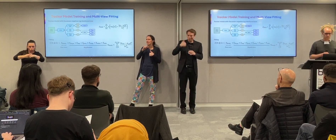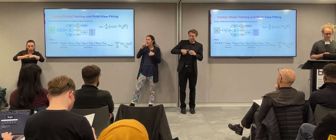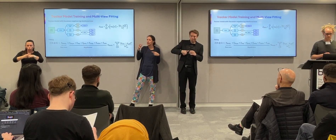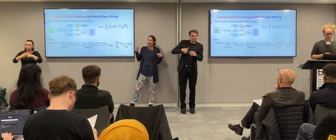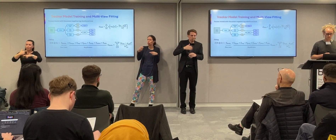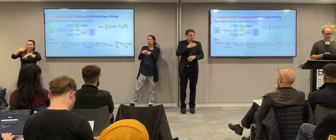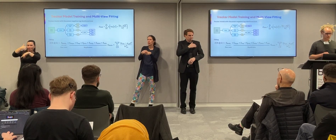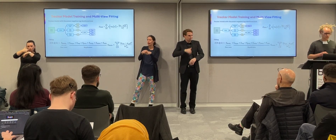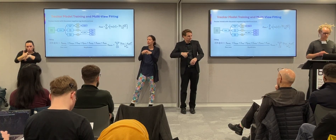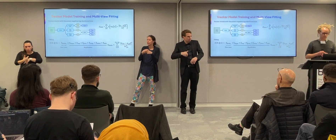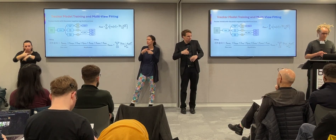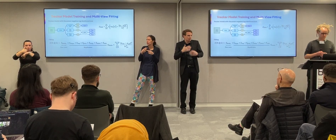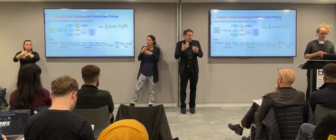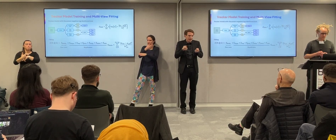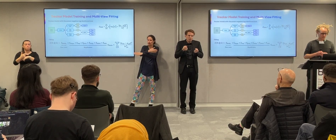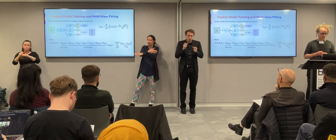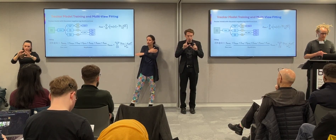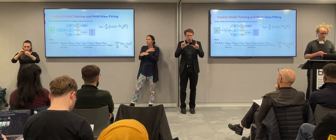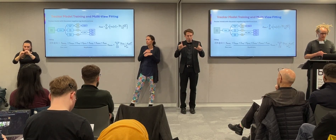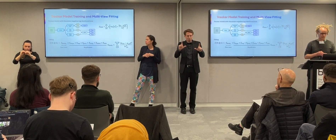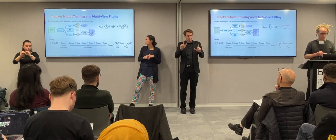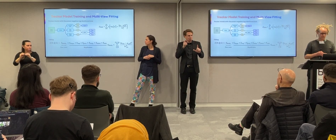camera perspective as well.